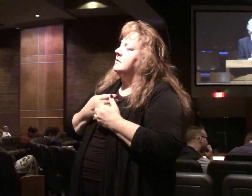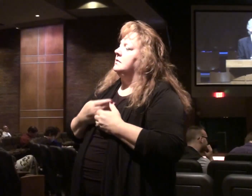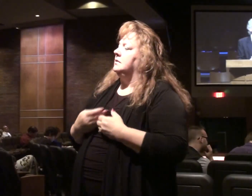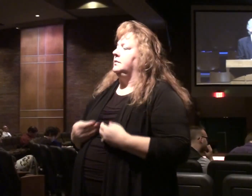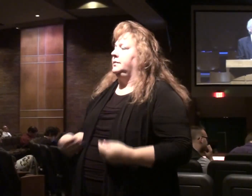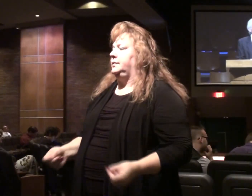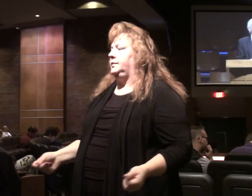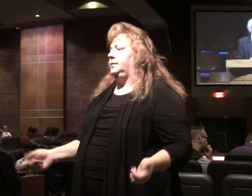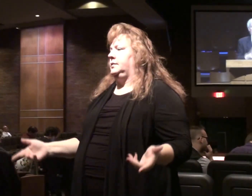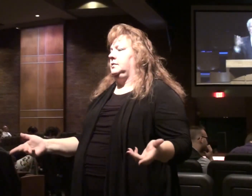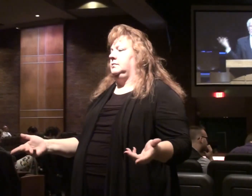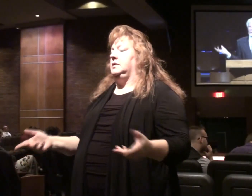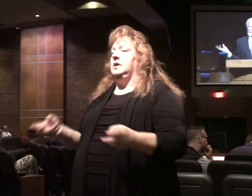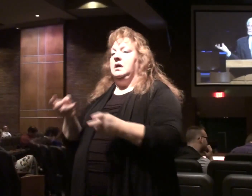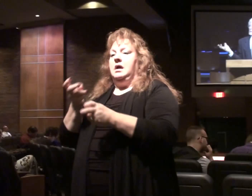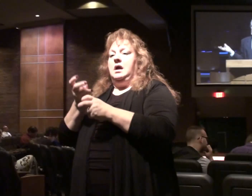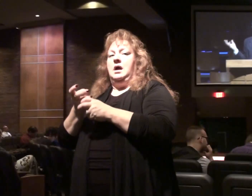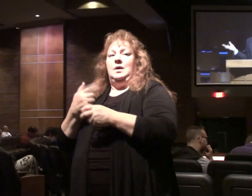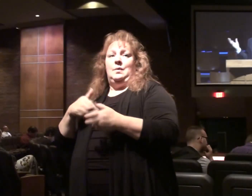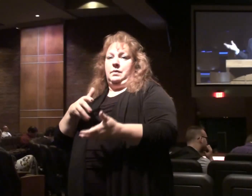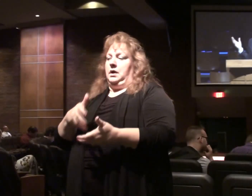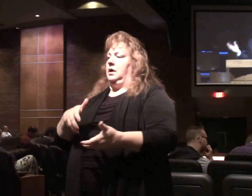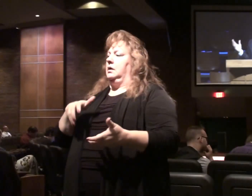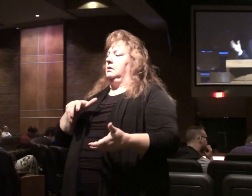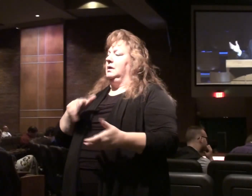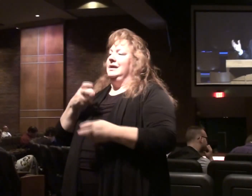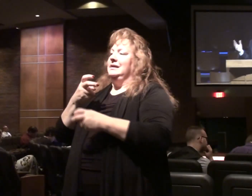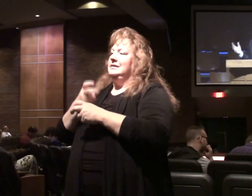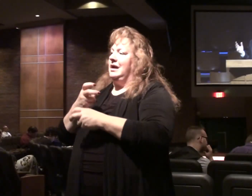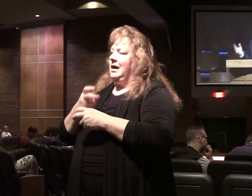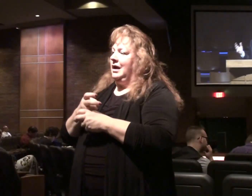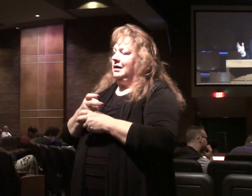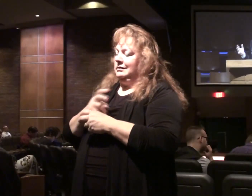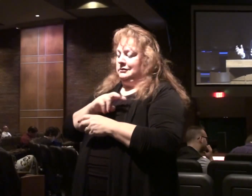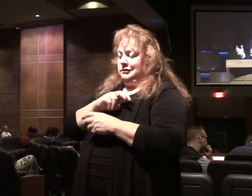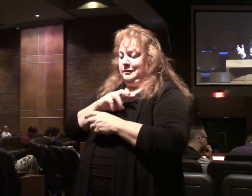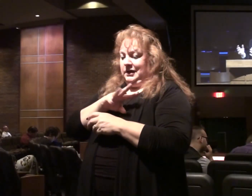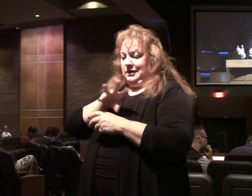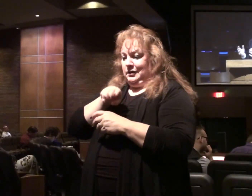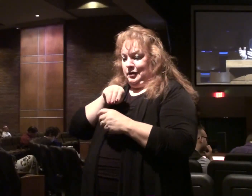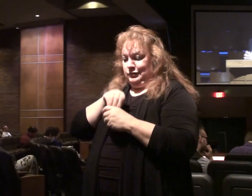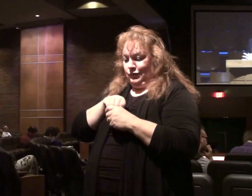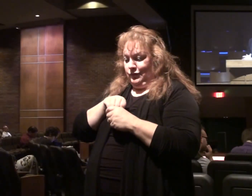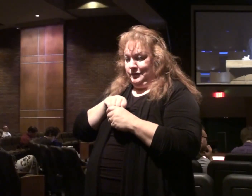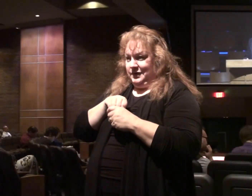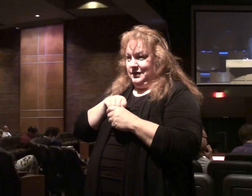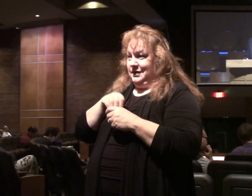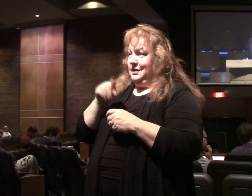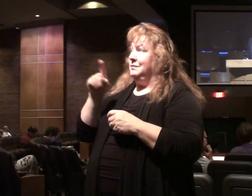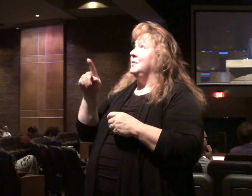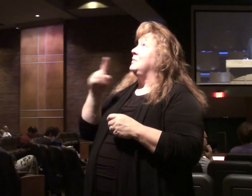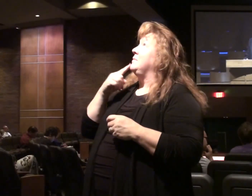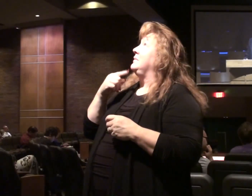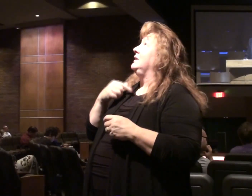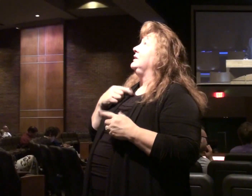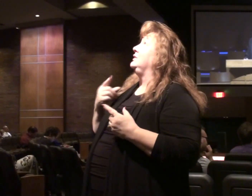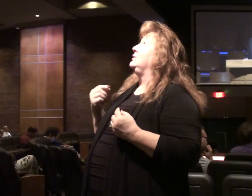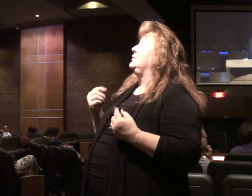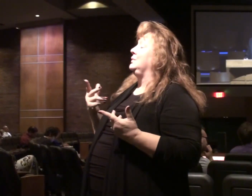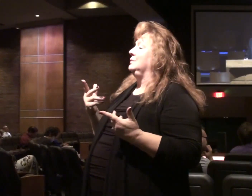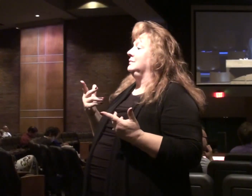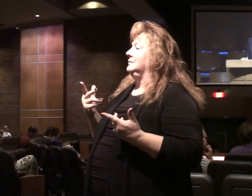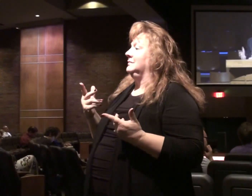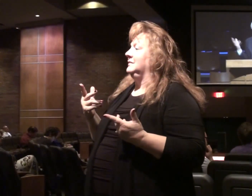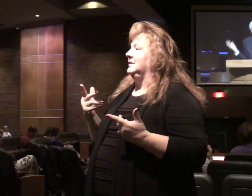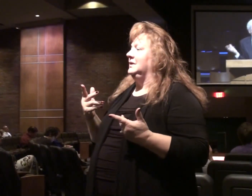decline. It's hard. We're prosperous. It's just hard to be absorbed with what Christ says we have to absorb. Be absorbed.